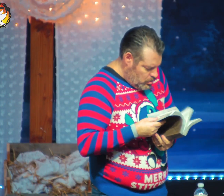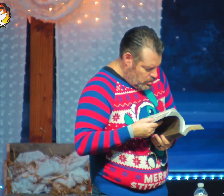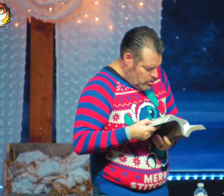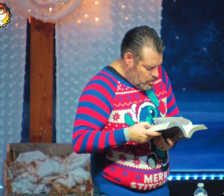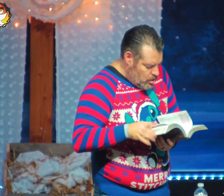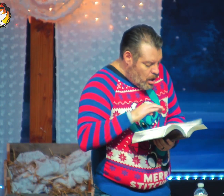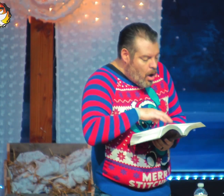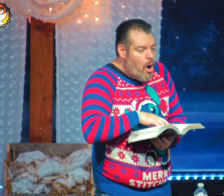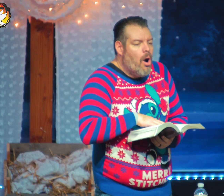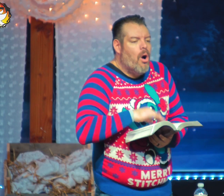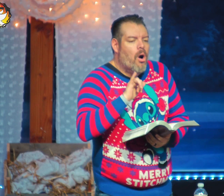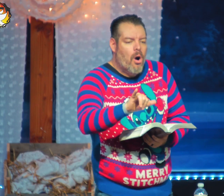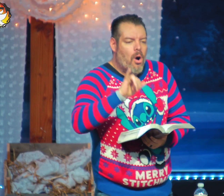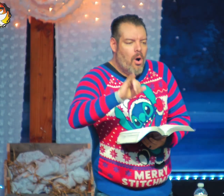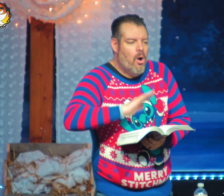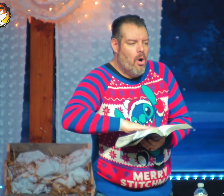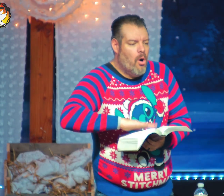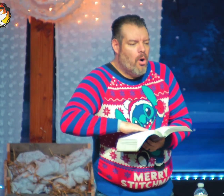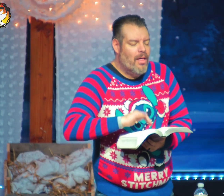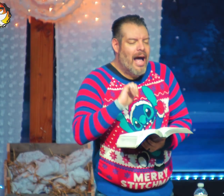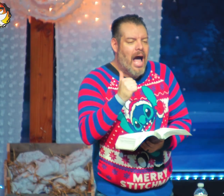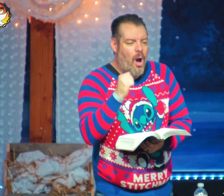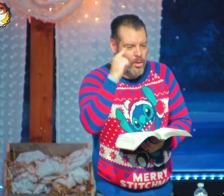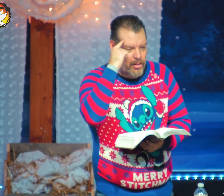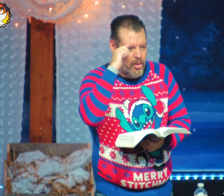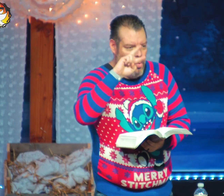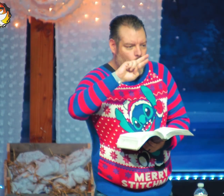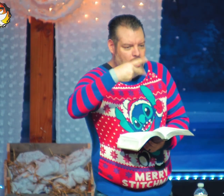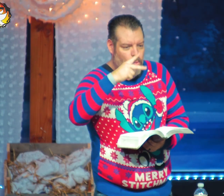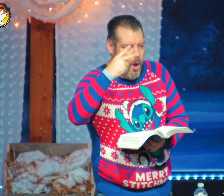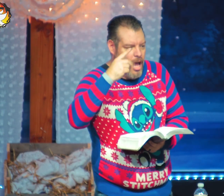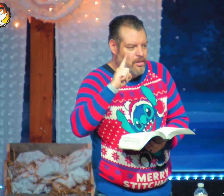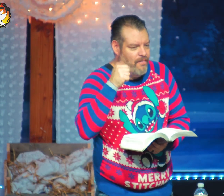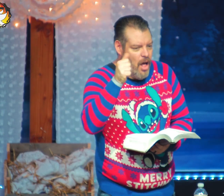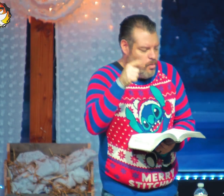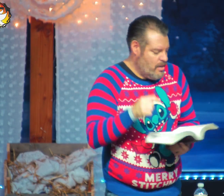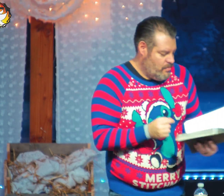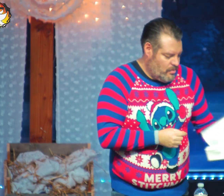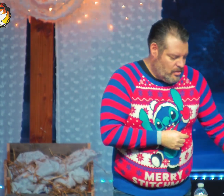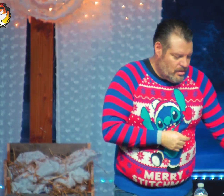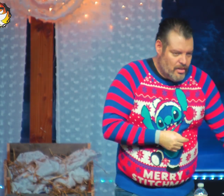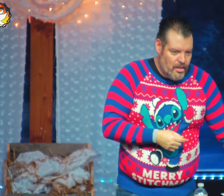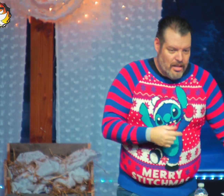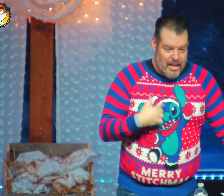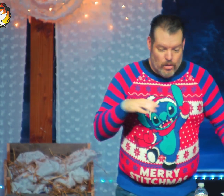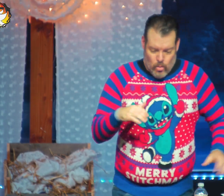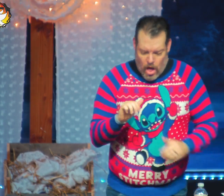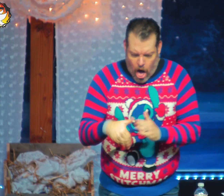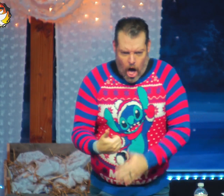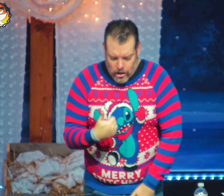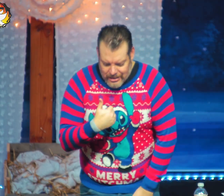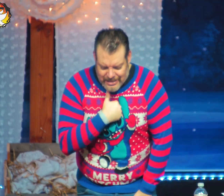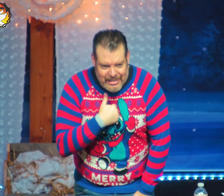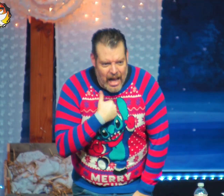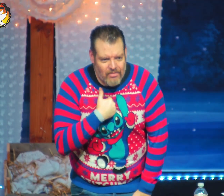Scott was gone. That's why there was a problem. I figured it out. Now, the same concept with God. We have to let him work in our